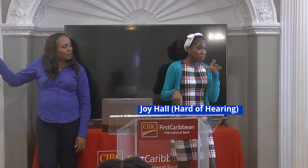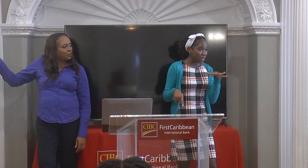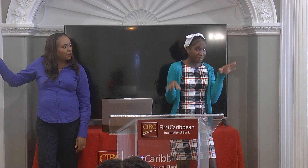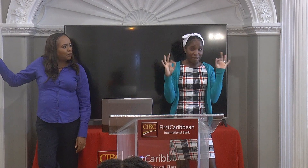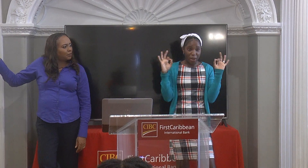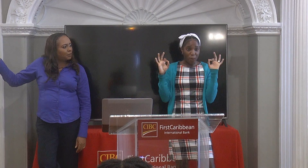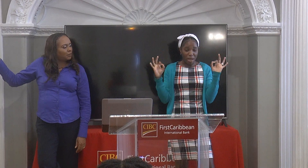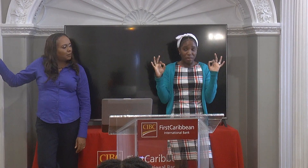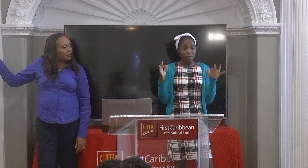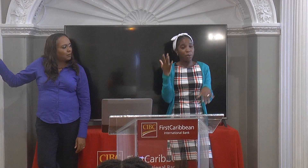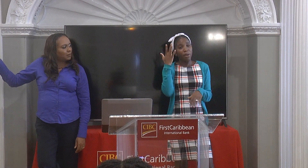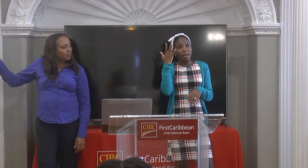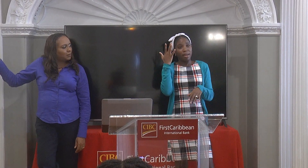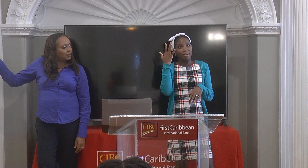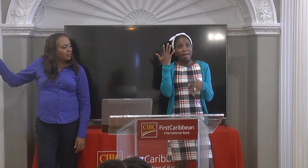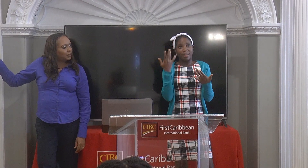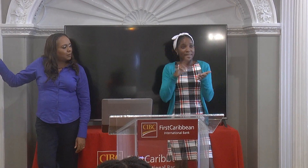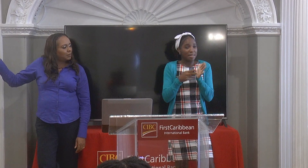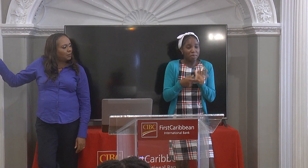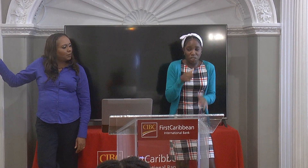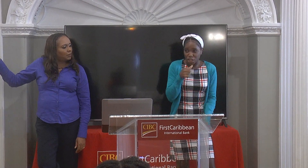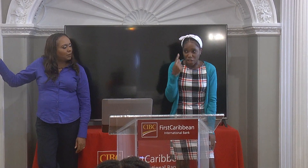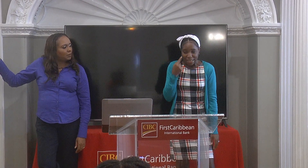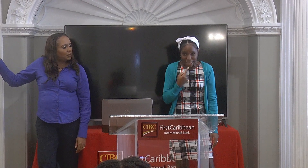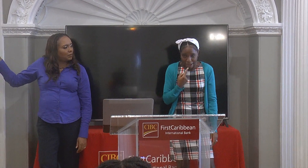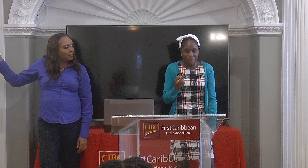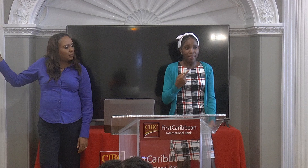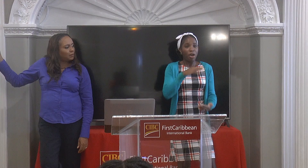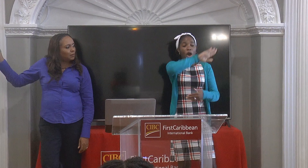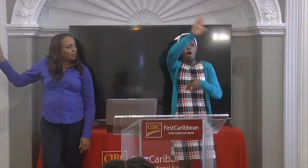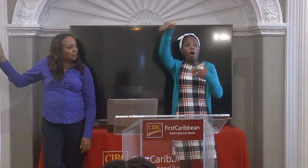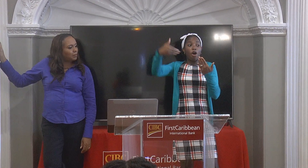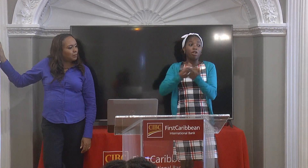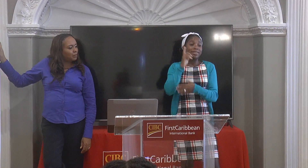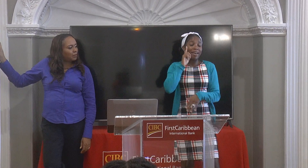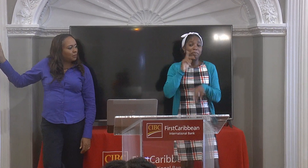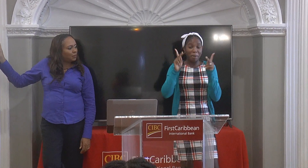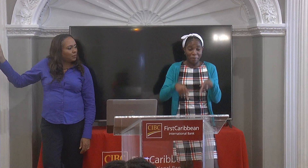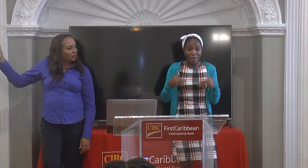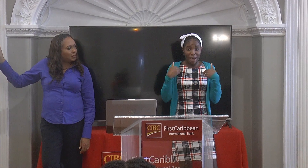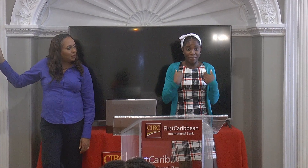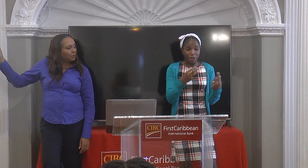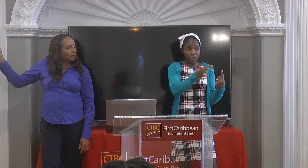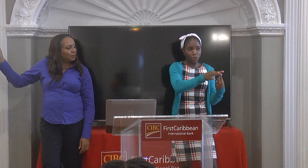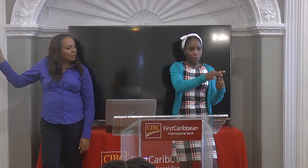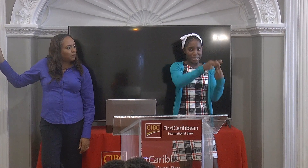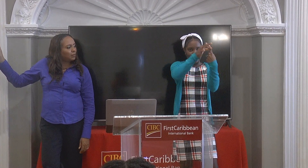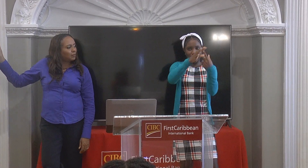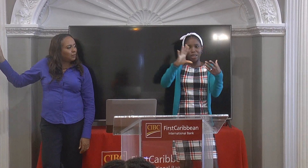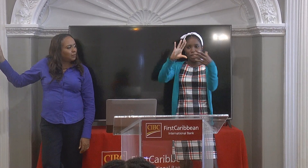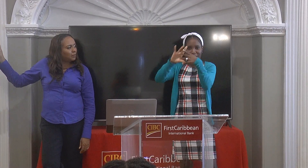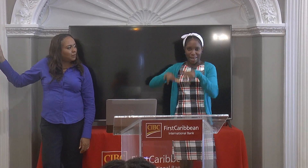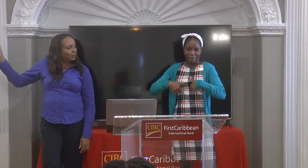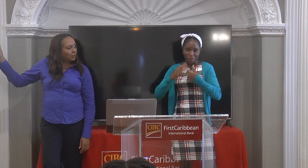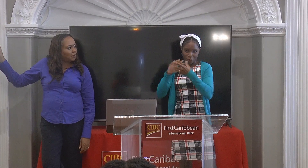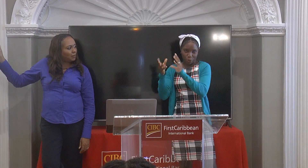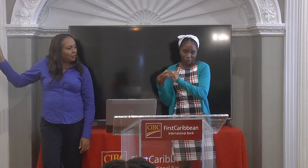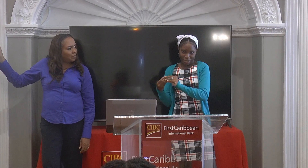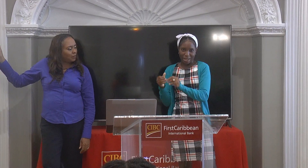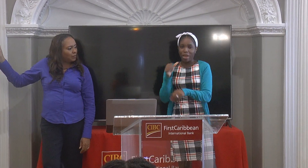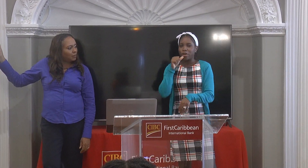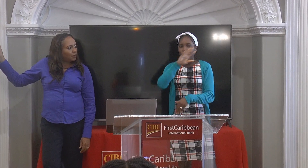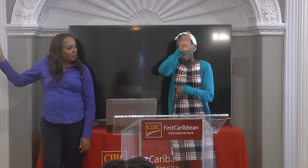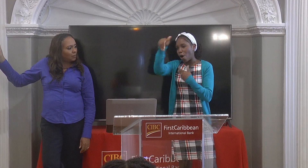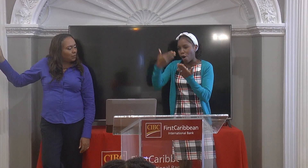but she speaks very well. It doesn't mean she's not deaf. All deaf people have their unique life